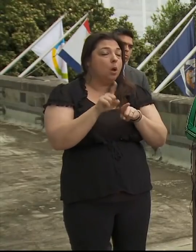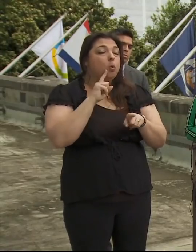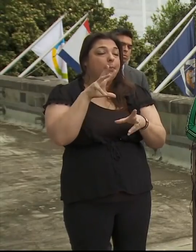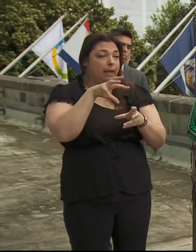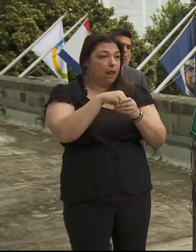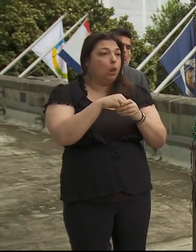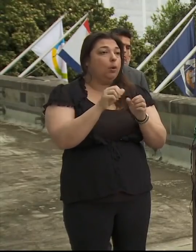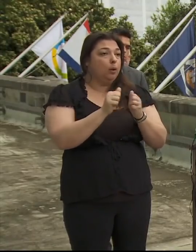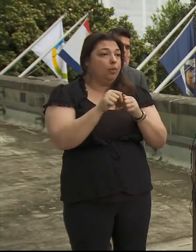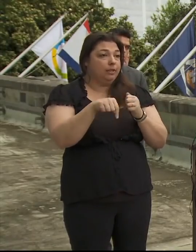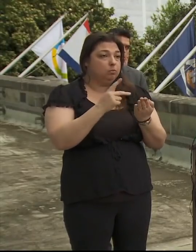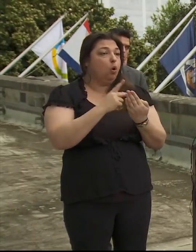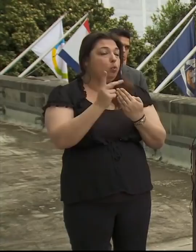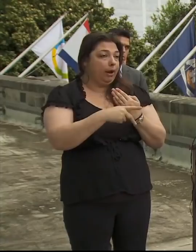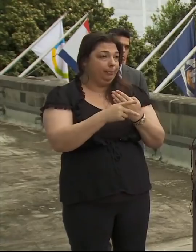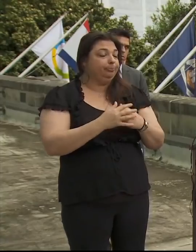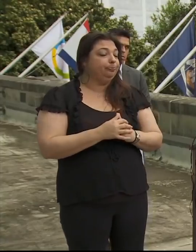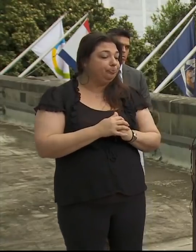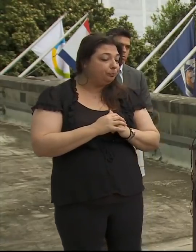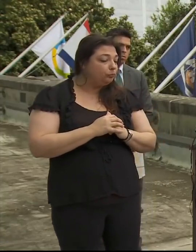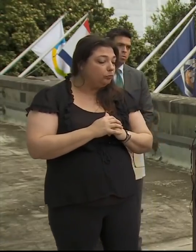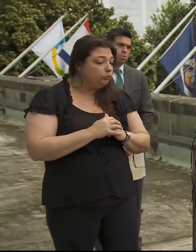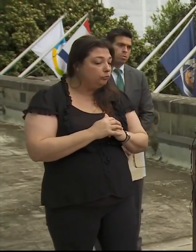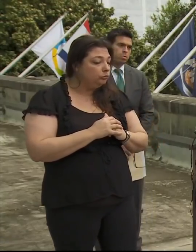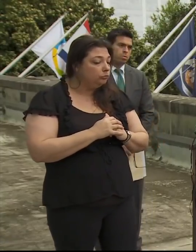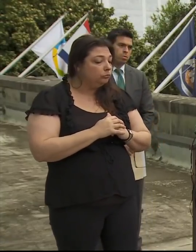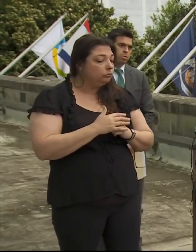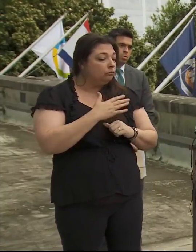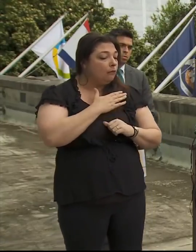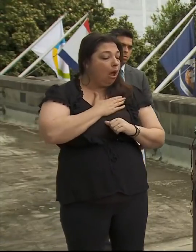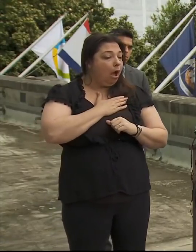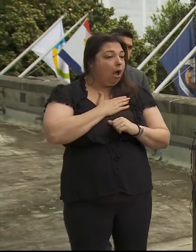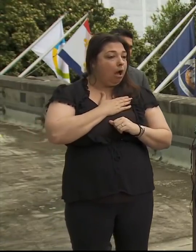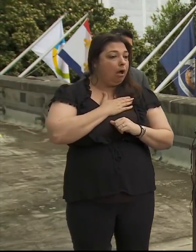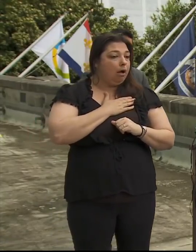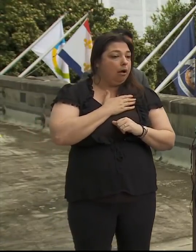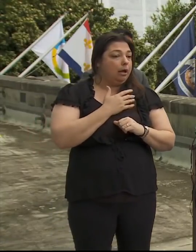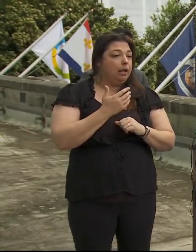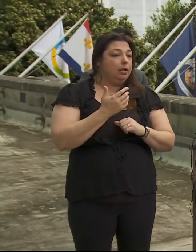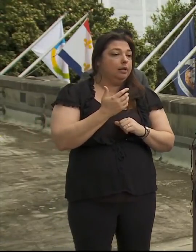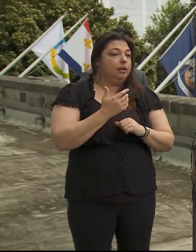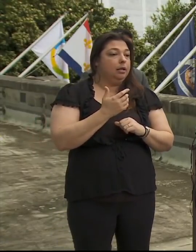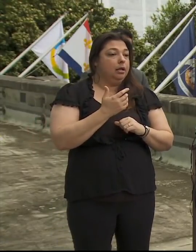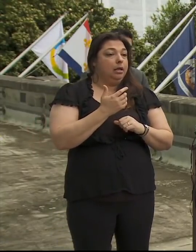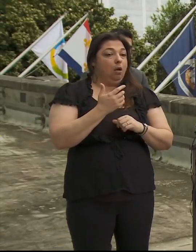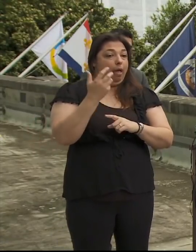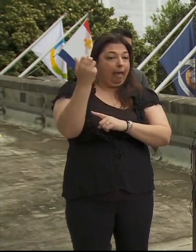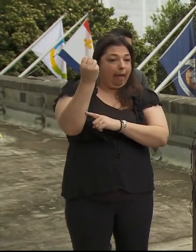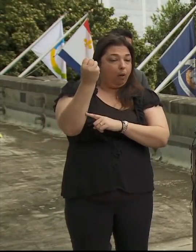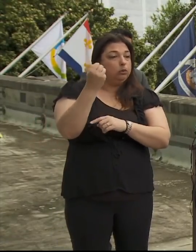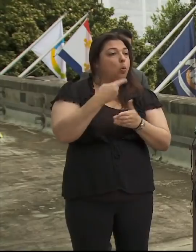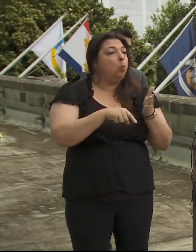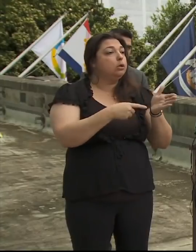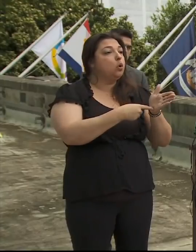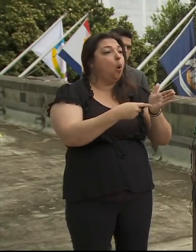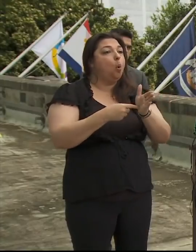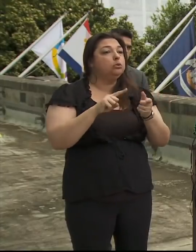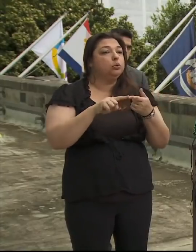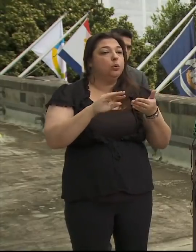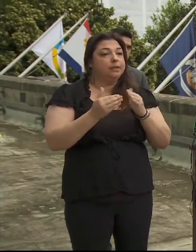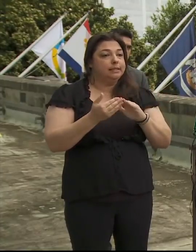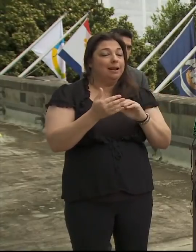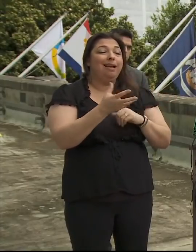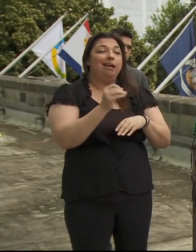this amnesty program. I've relaxed what is owed to the city, and businesses must